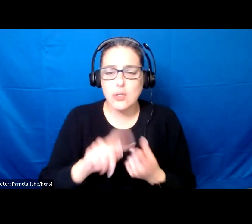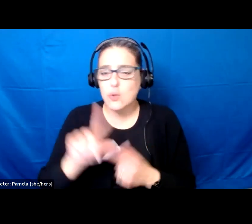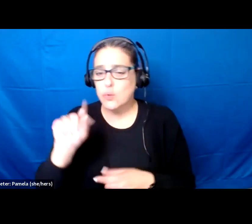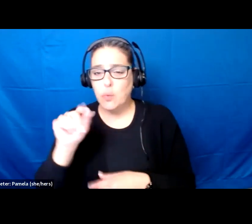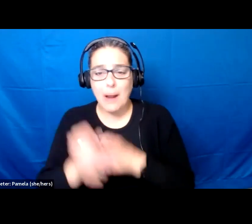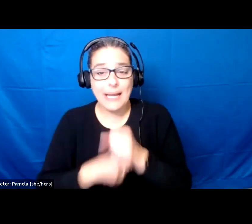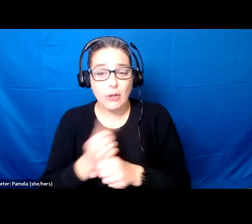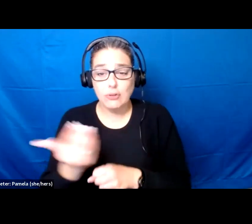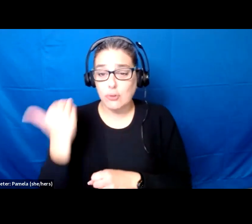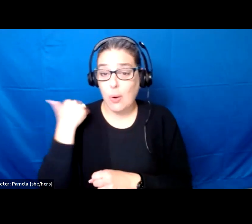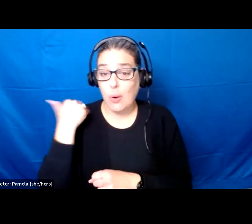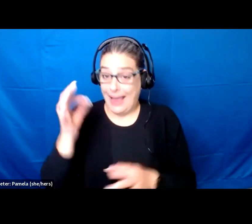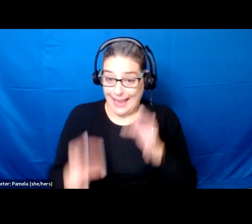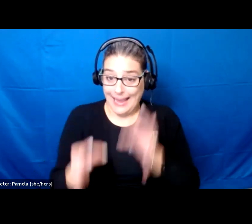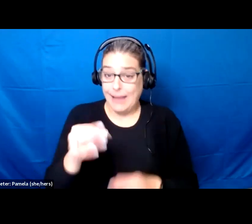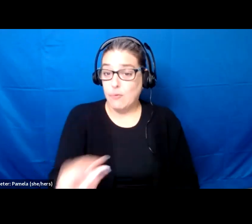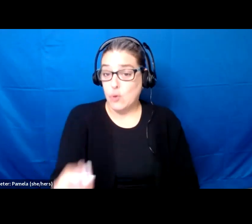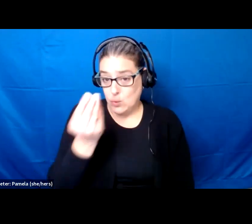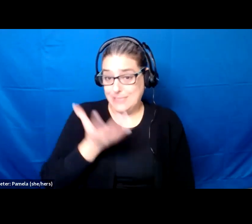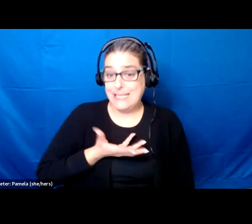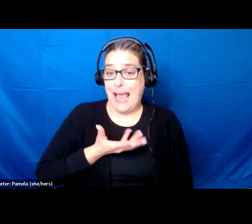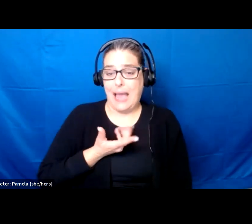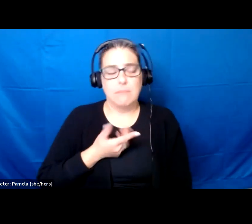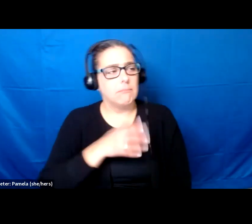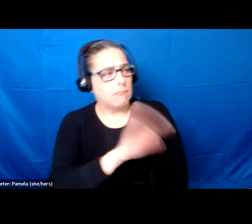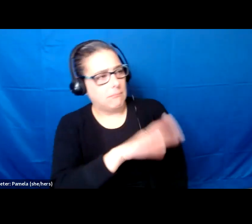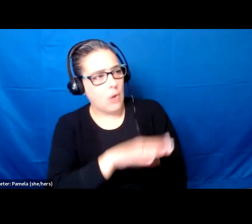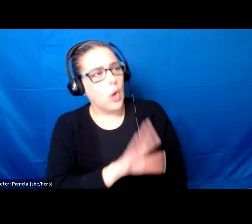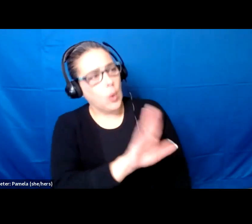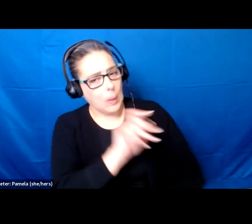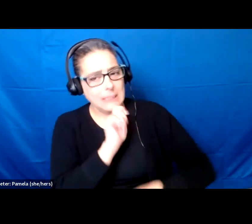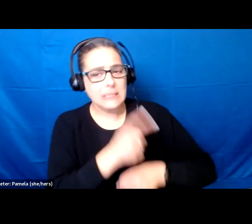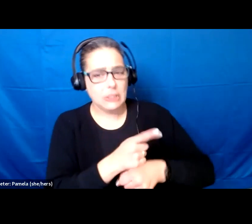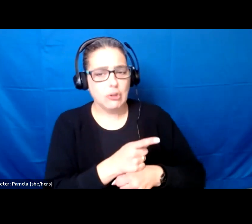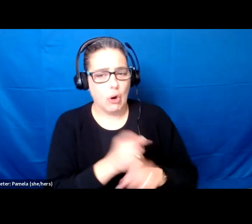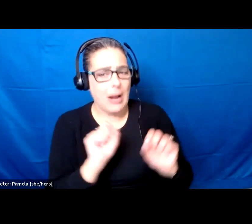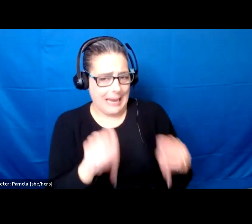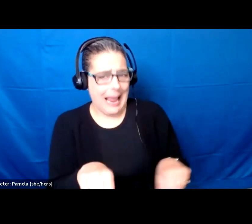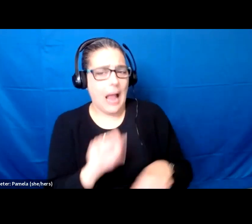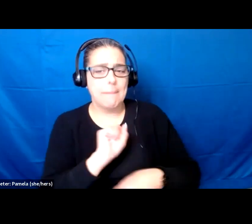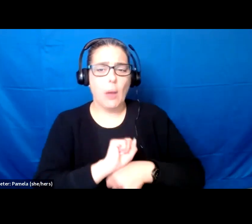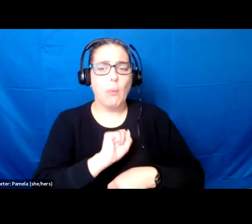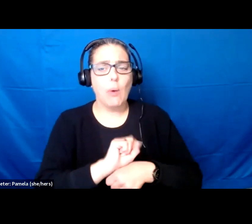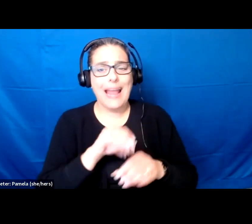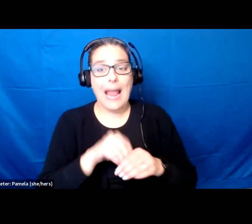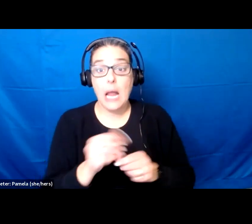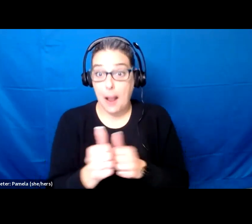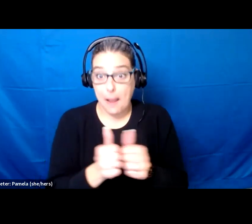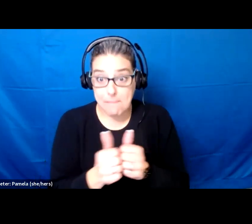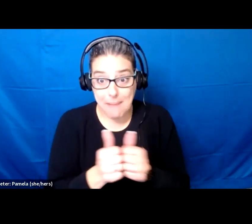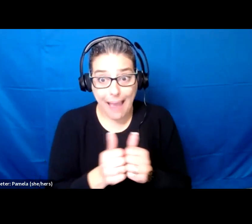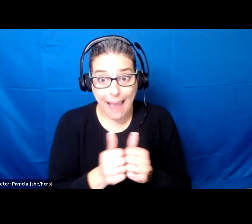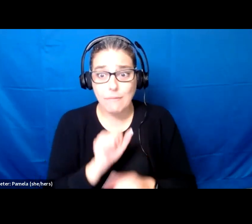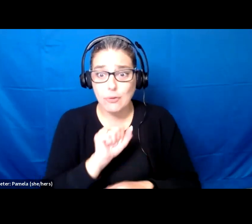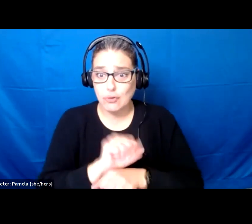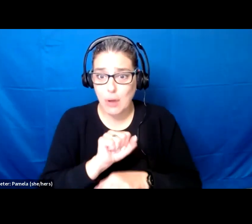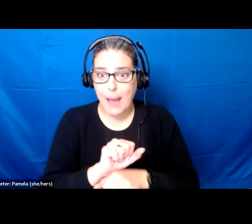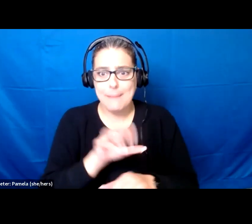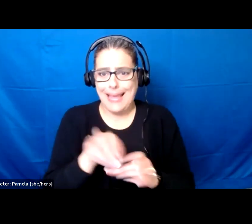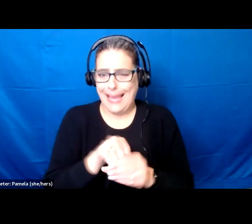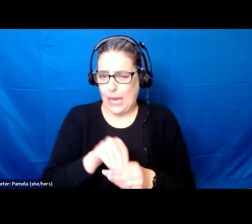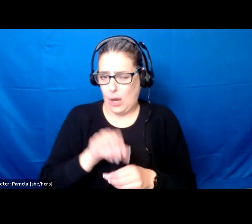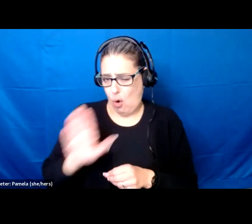me that my sister would be working in a competitive job in her community of